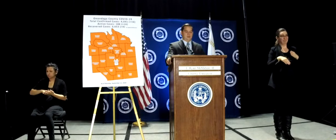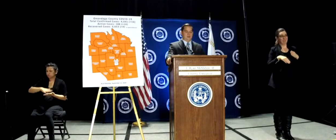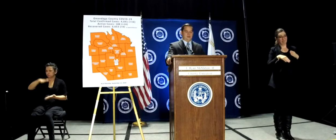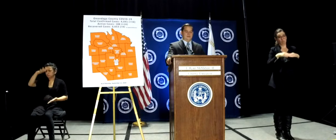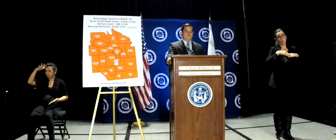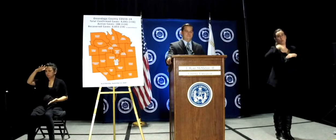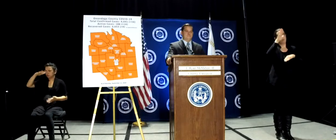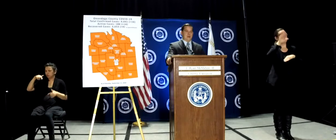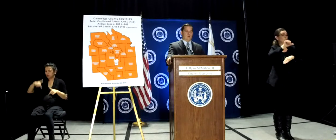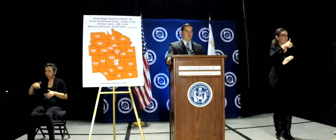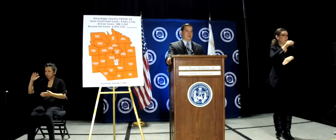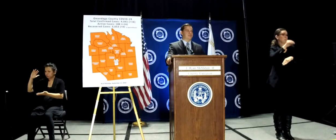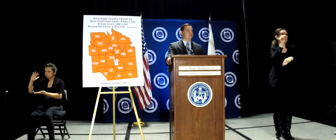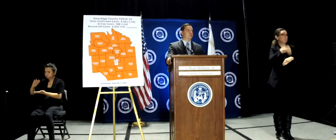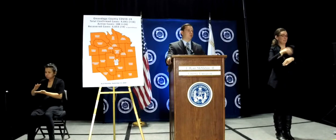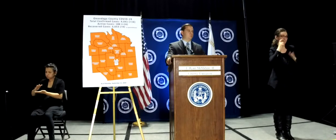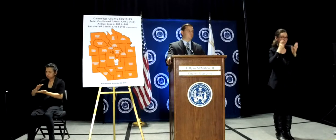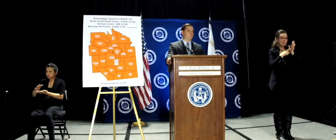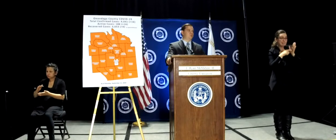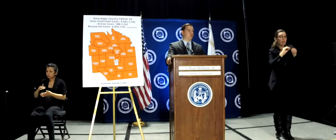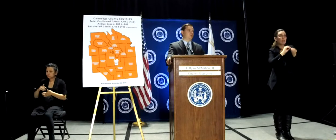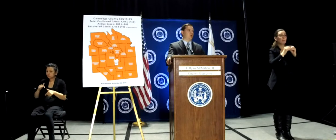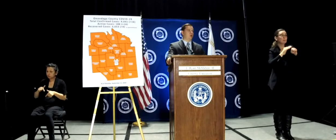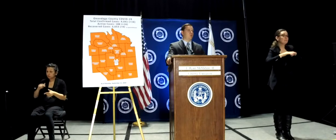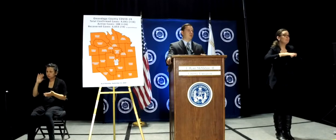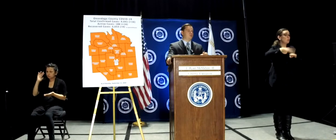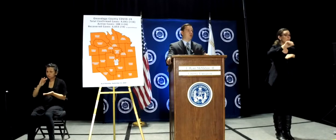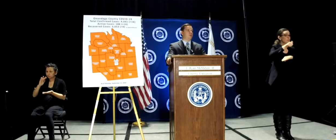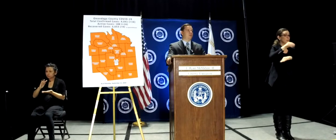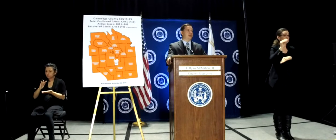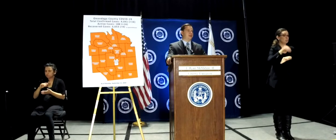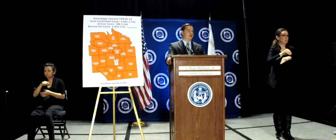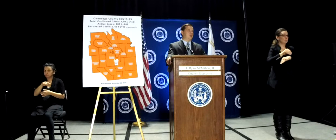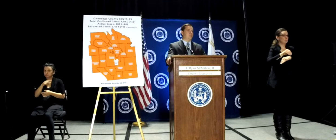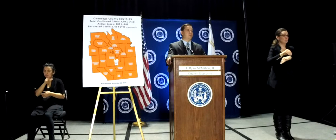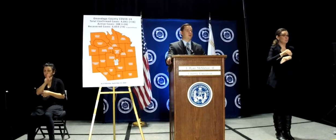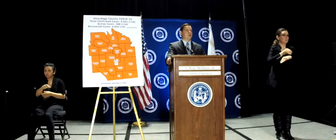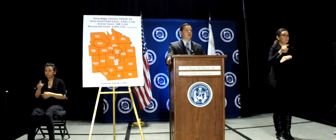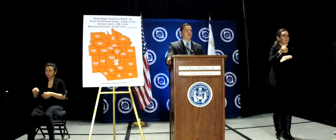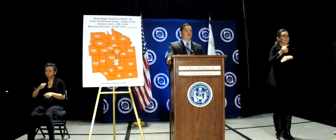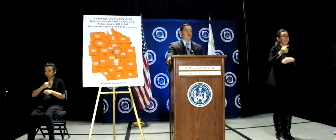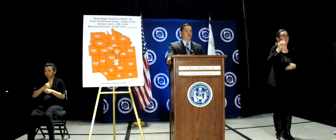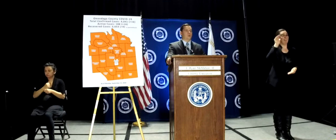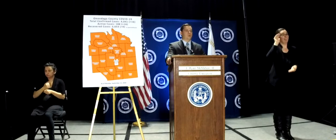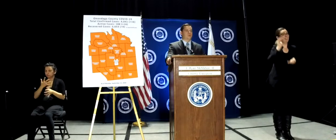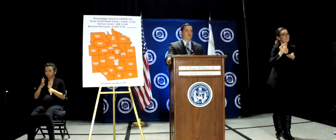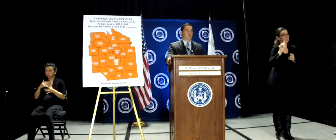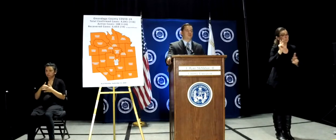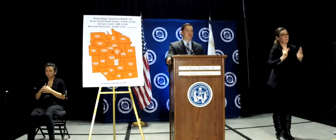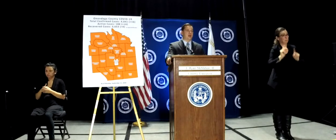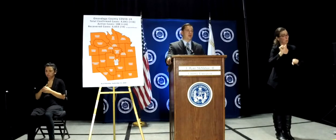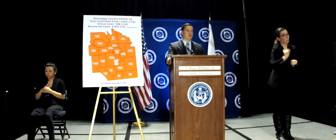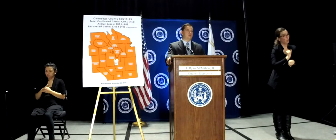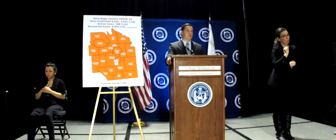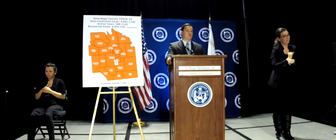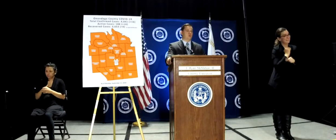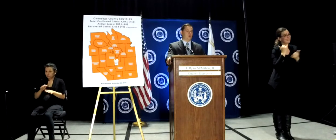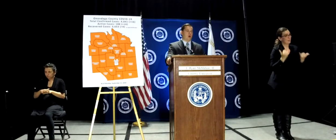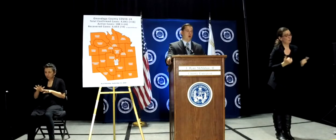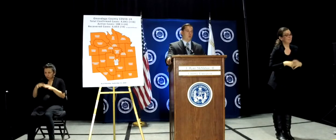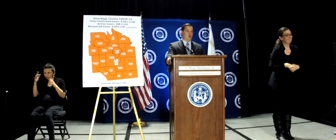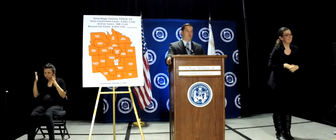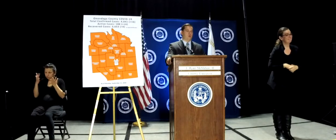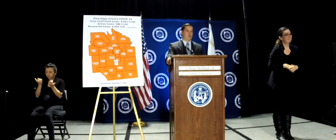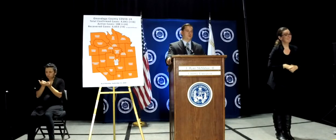And now there's less people doing work when there's more people that need help. So the challenge